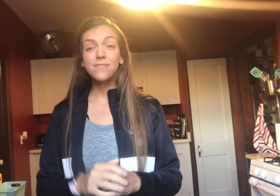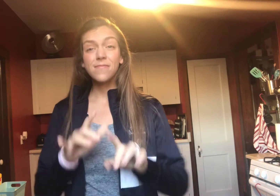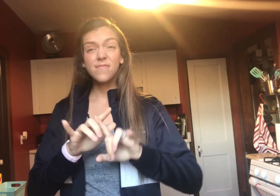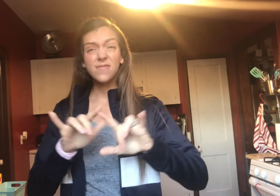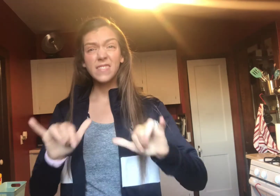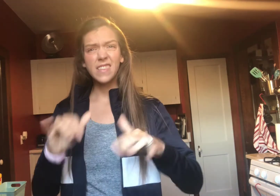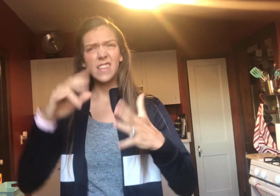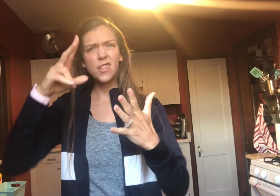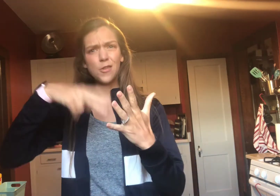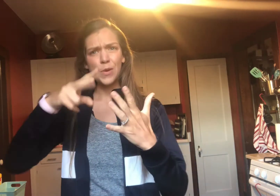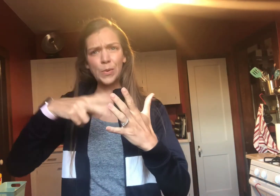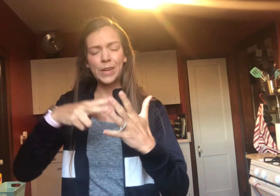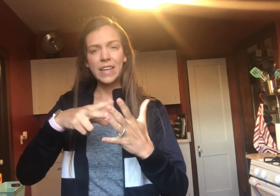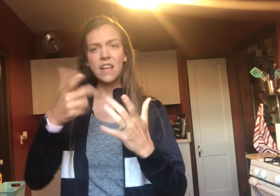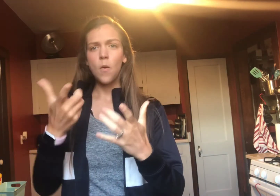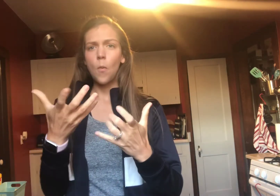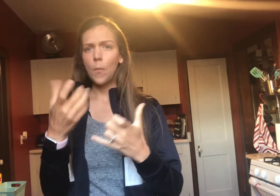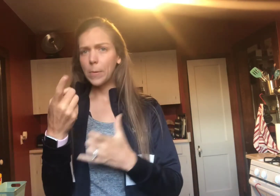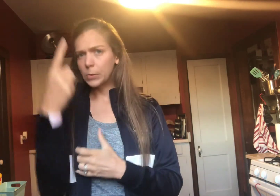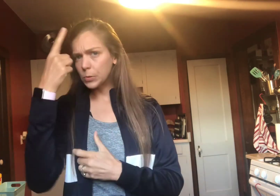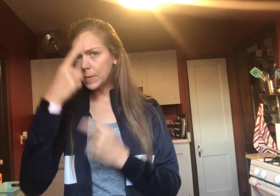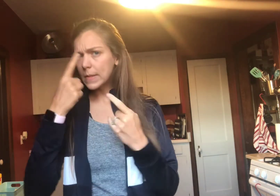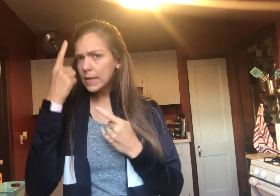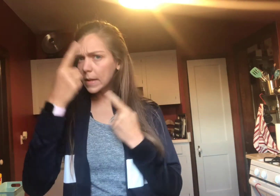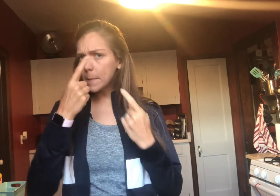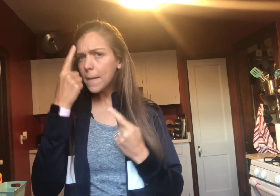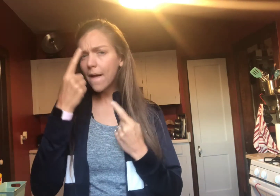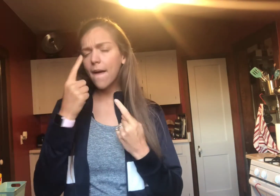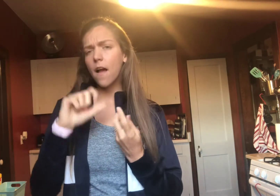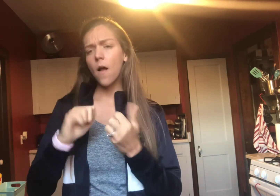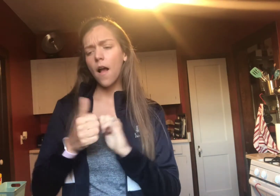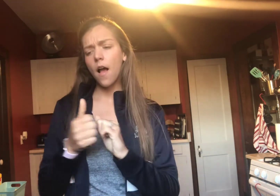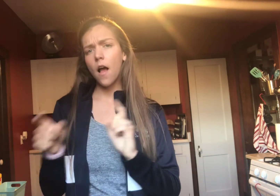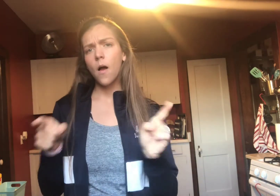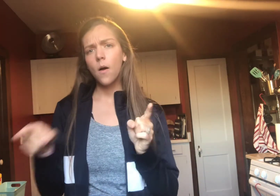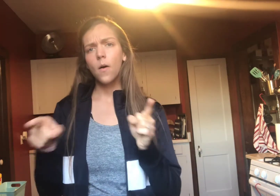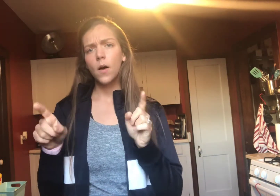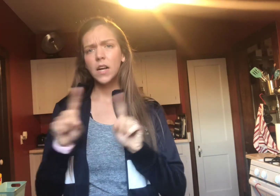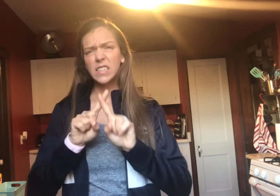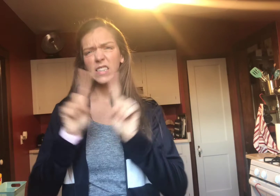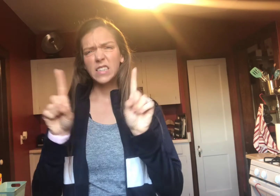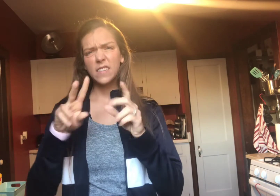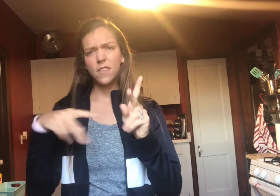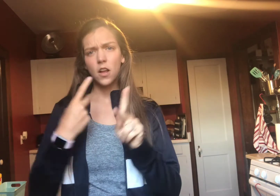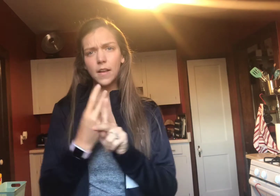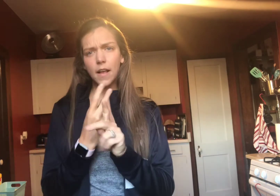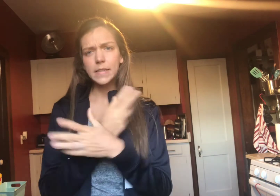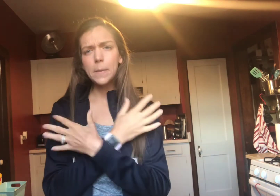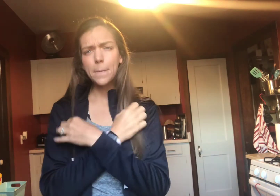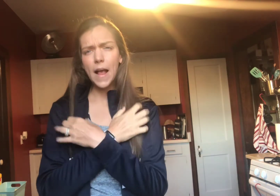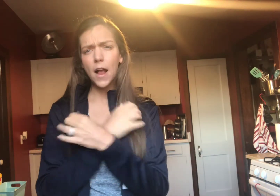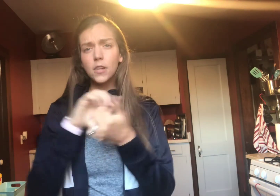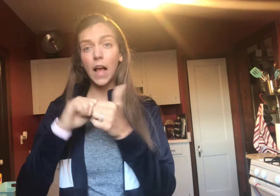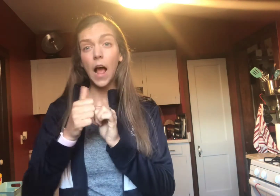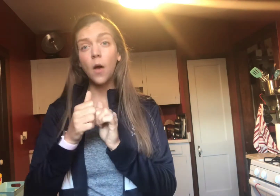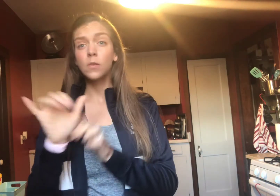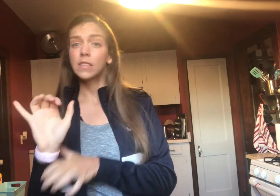Okay? So while we read, I want you to think about how panda bears and polar bears are